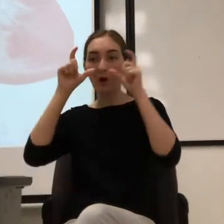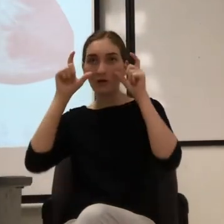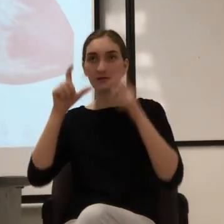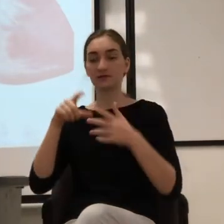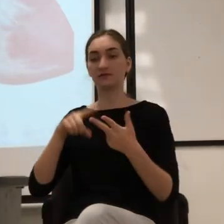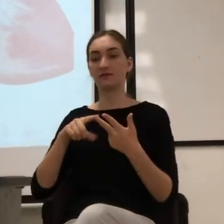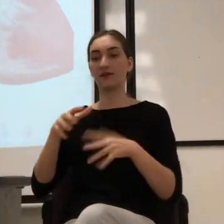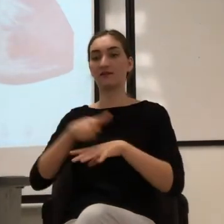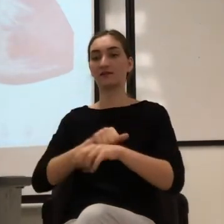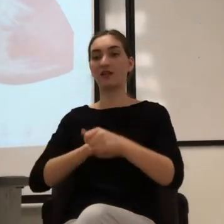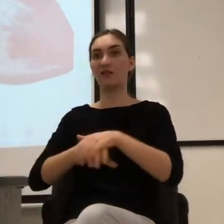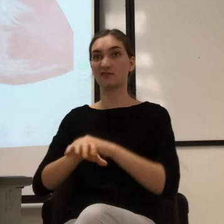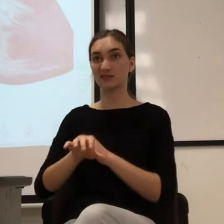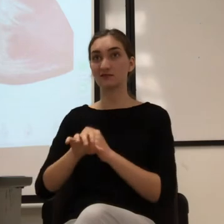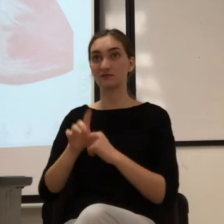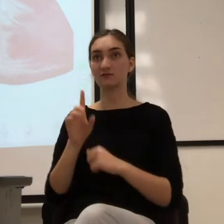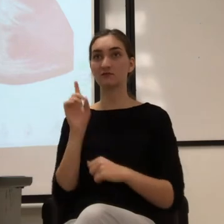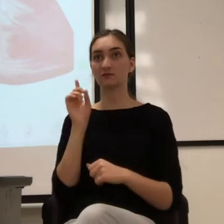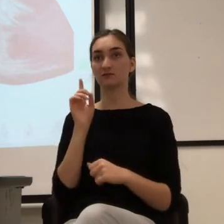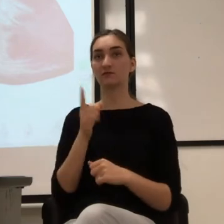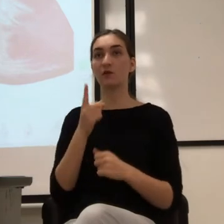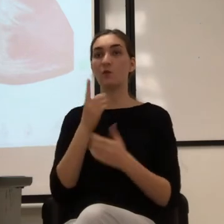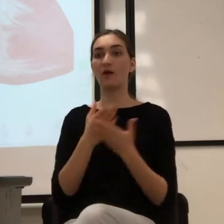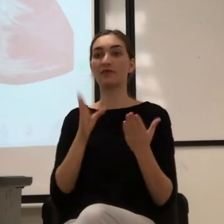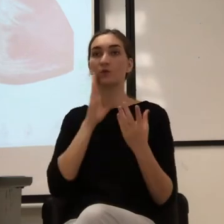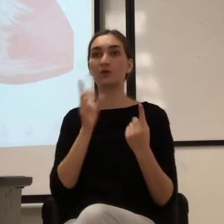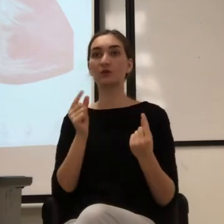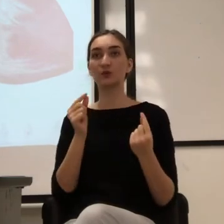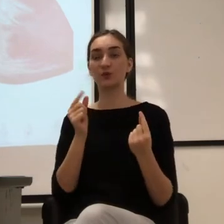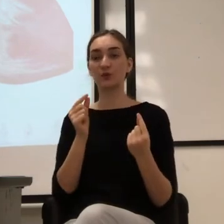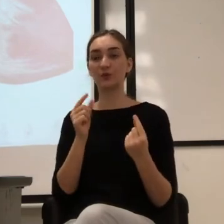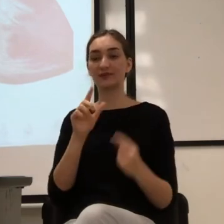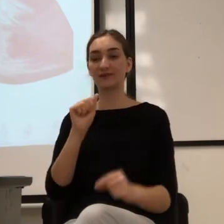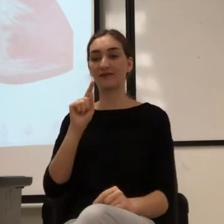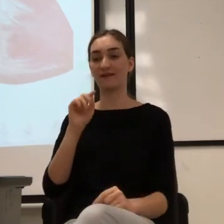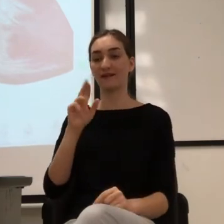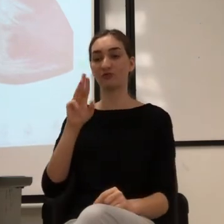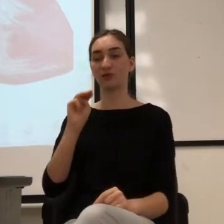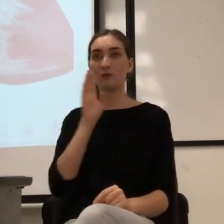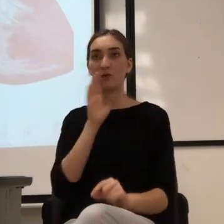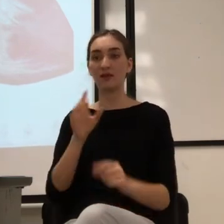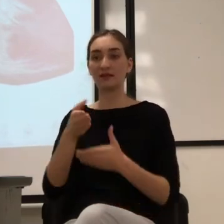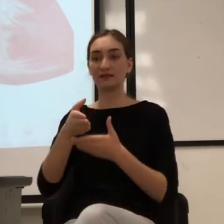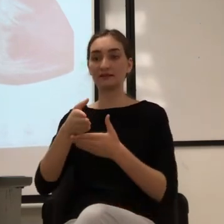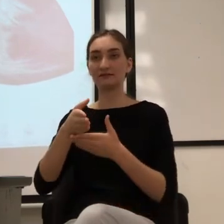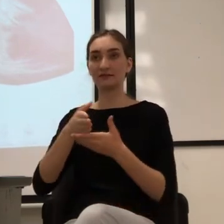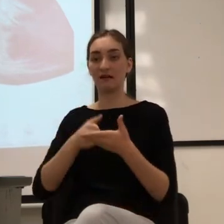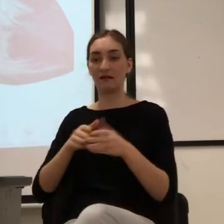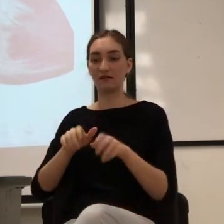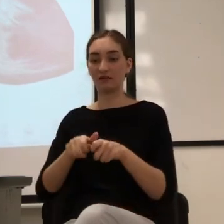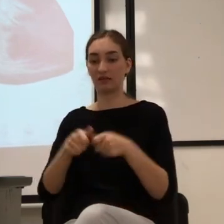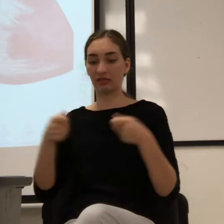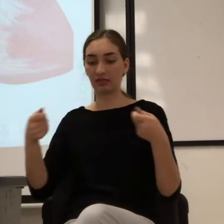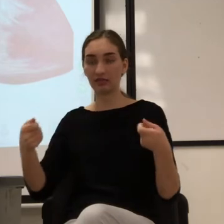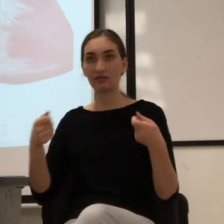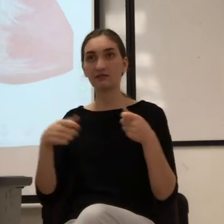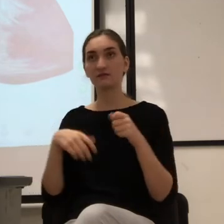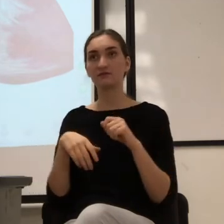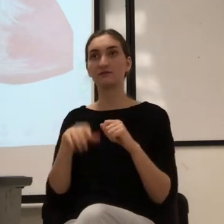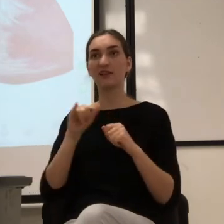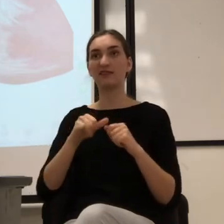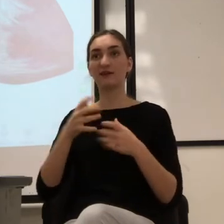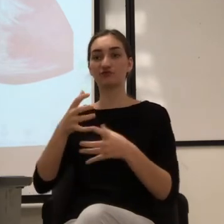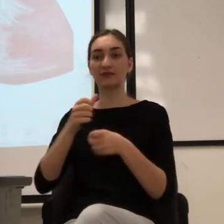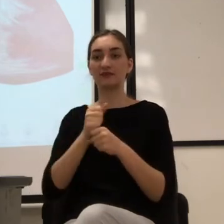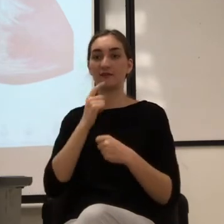atrium open, and I want you to know the blood vessels, the veins that are draining into this right atrium, because it's receiving blood, the